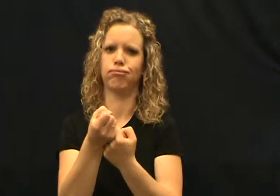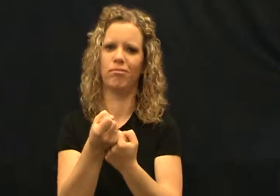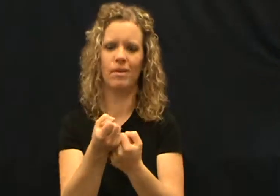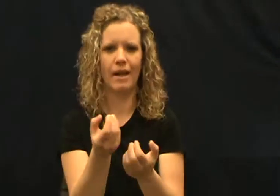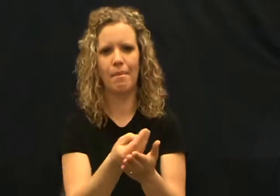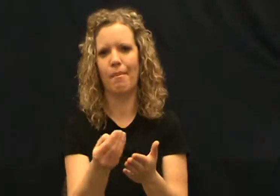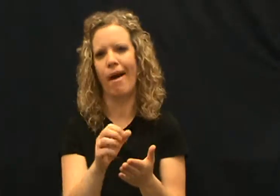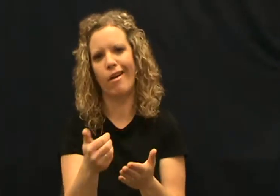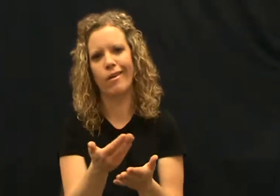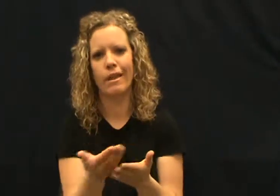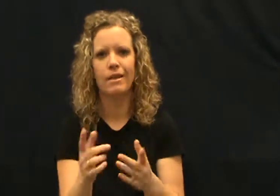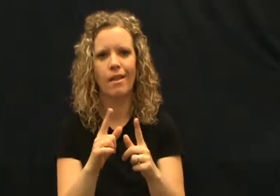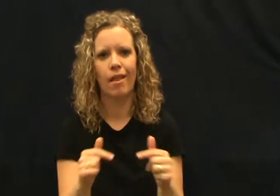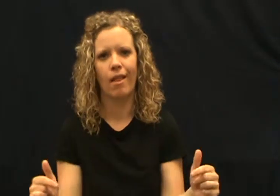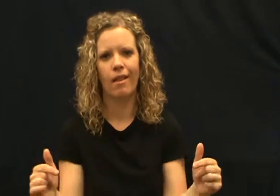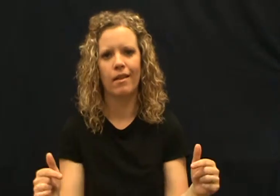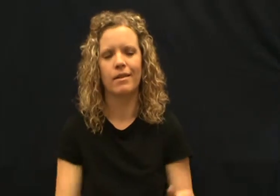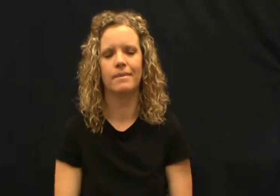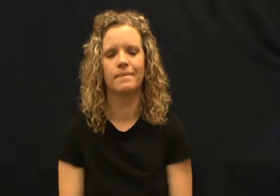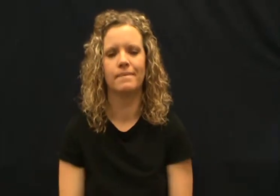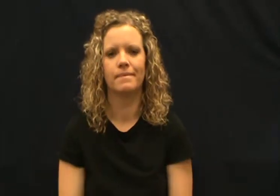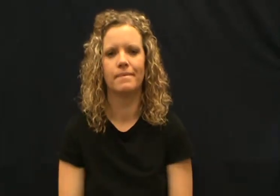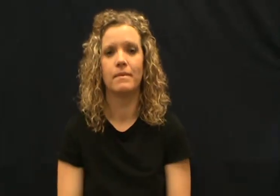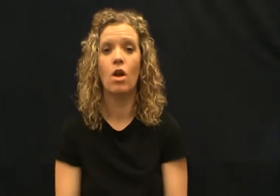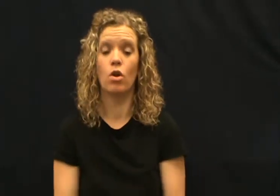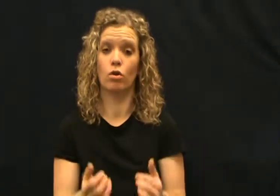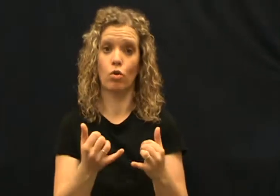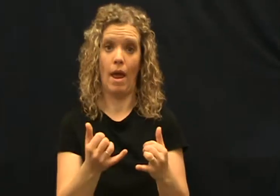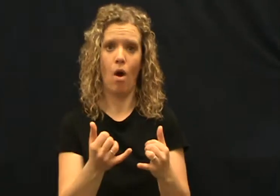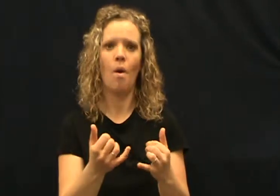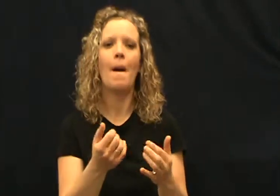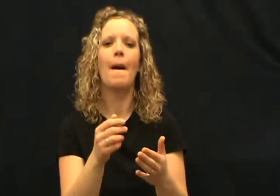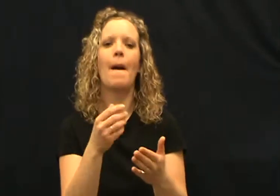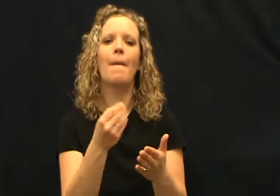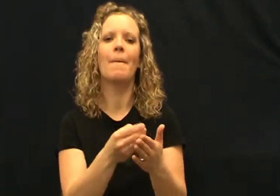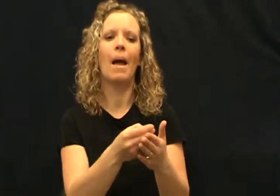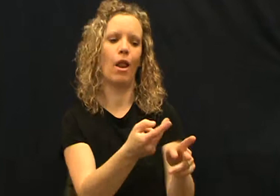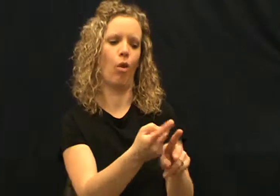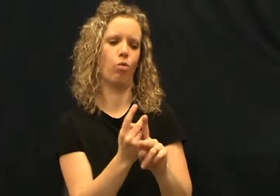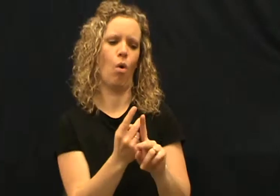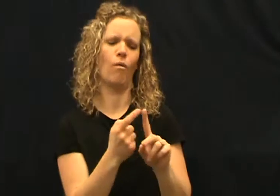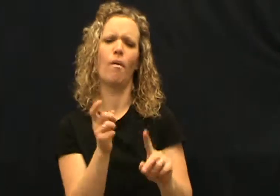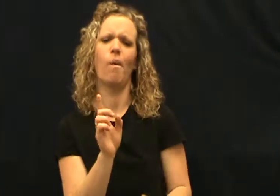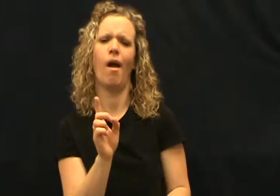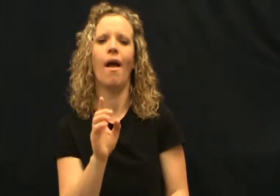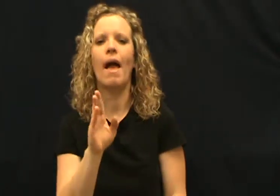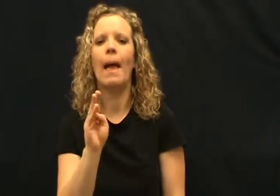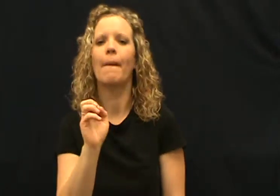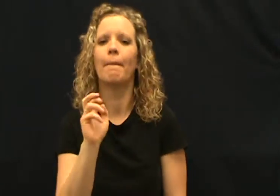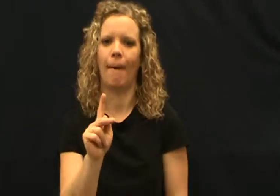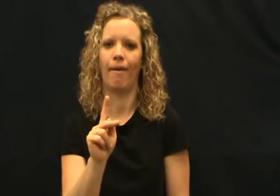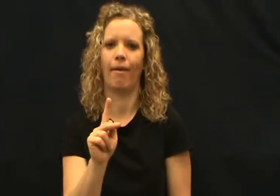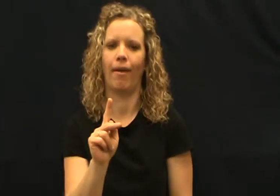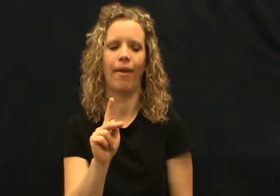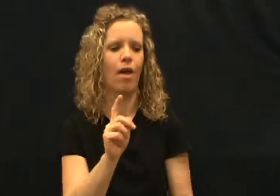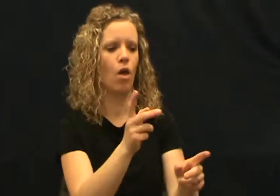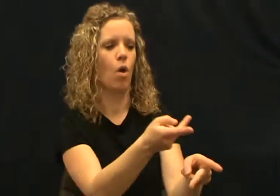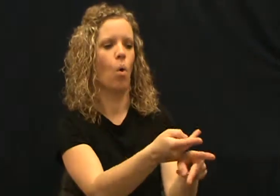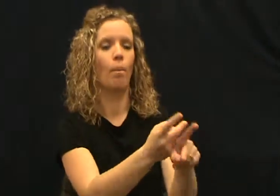So this time we're going to obtain a loan from the bank. What we get is we get cash. In this case, it's $20,000 from a